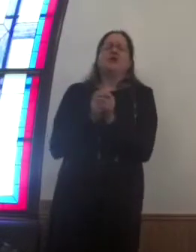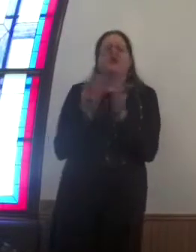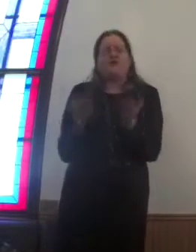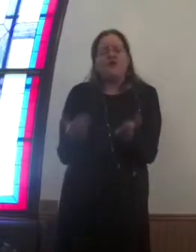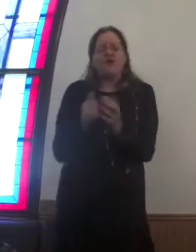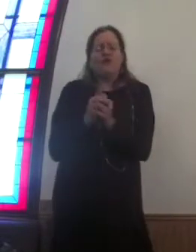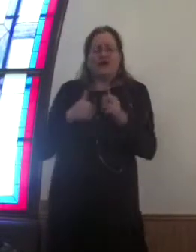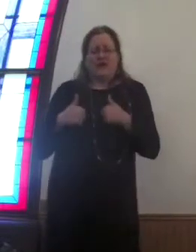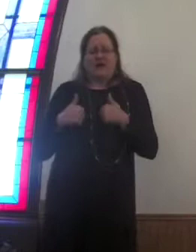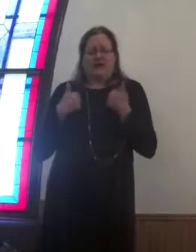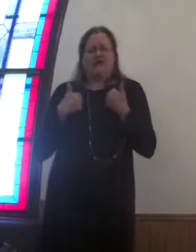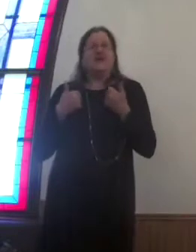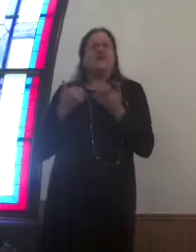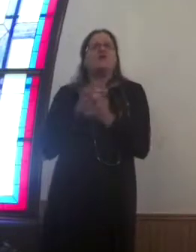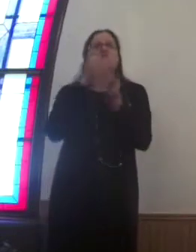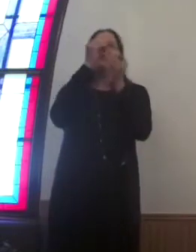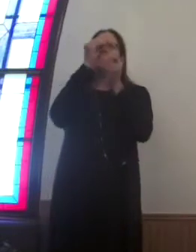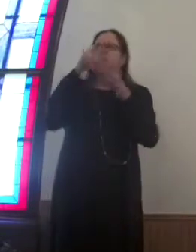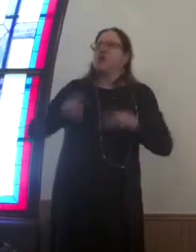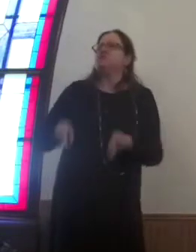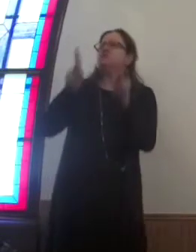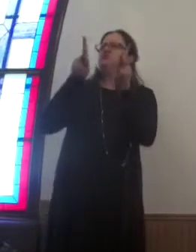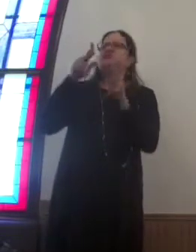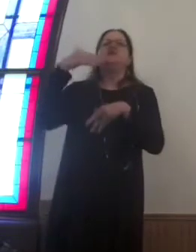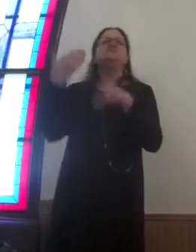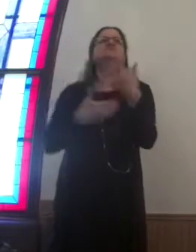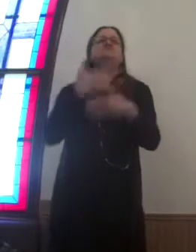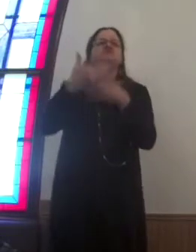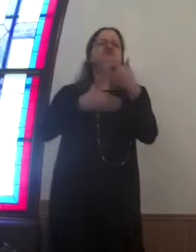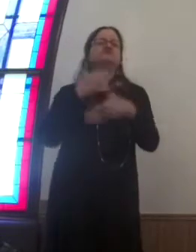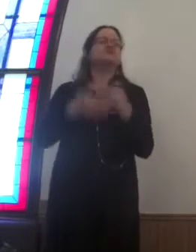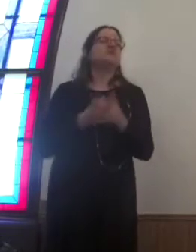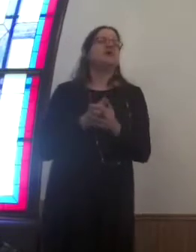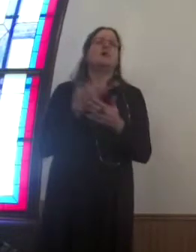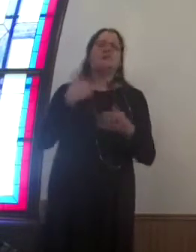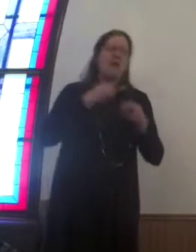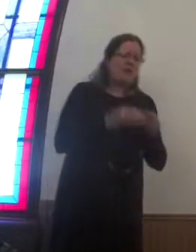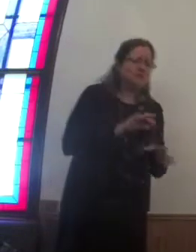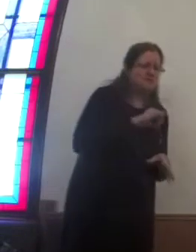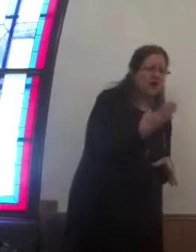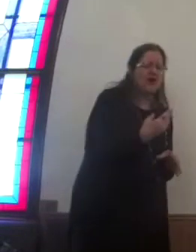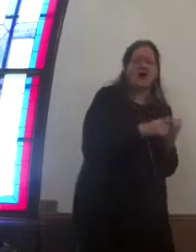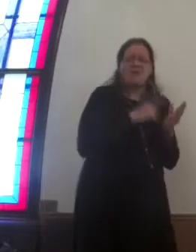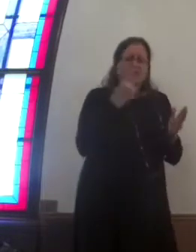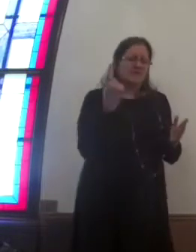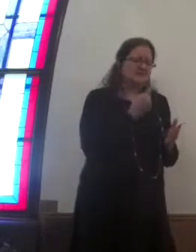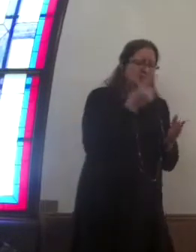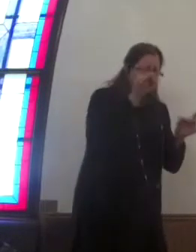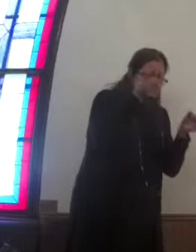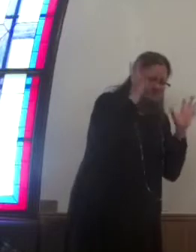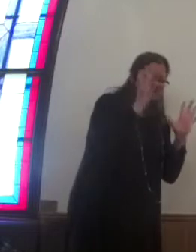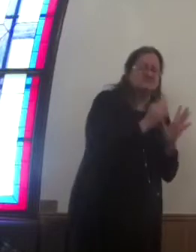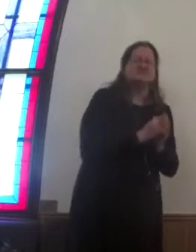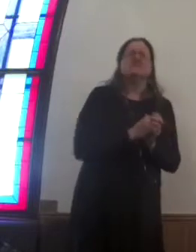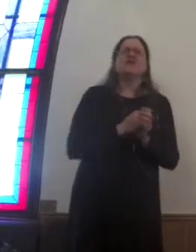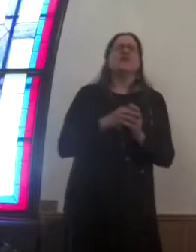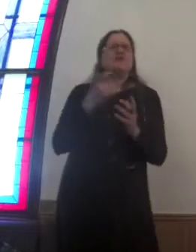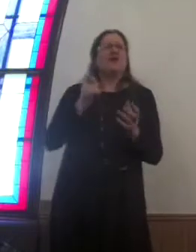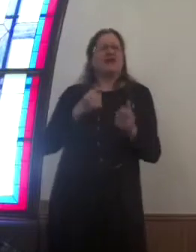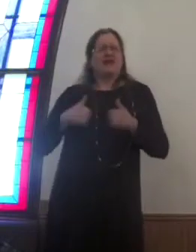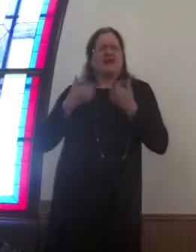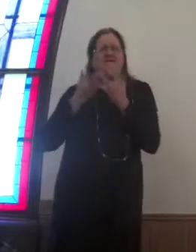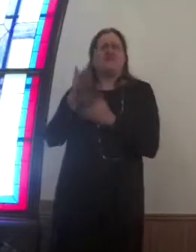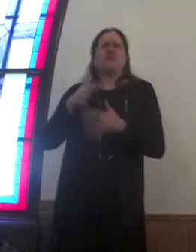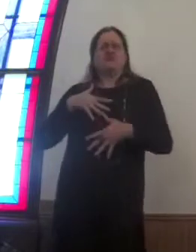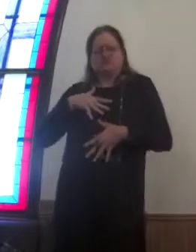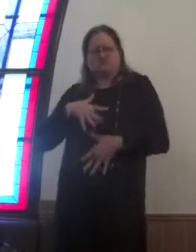and live new opportunities in our lives following maybe a loss of a job or something. To live through deliberating depression